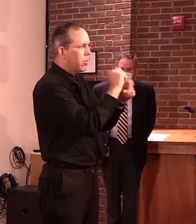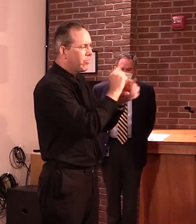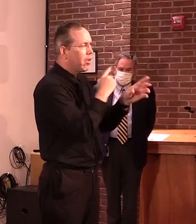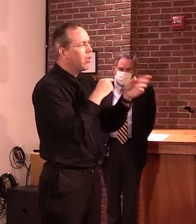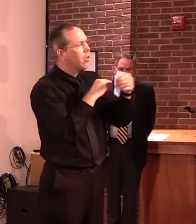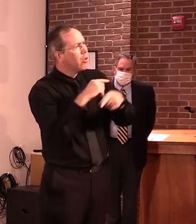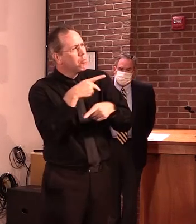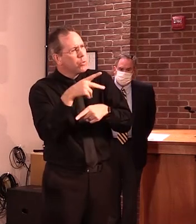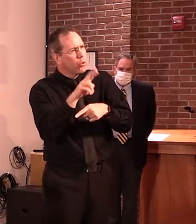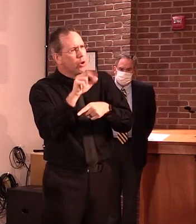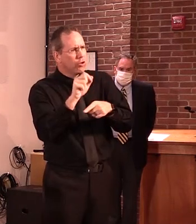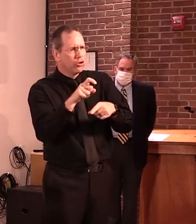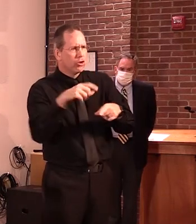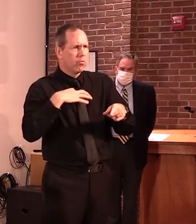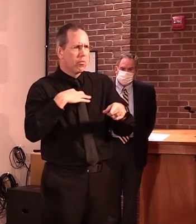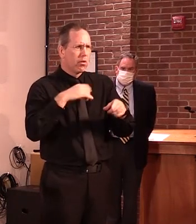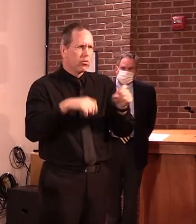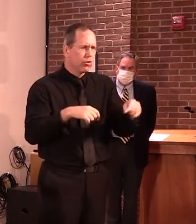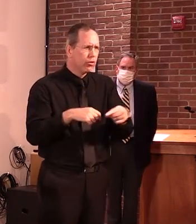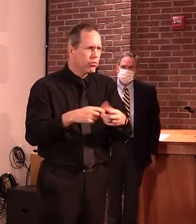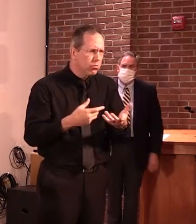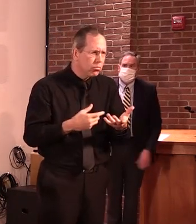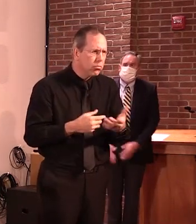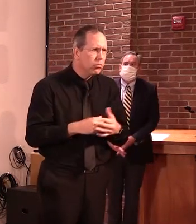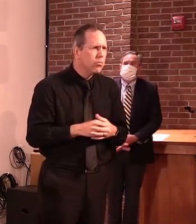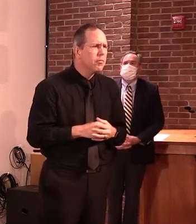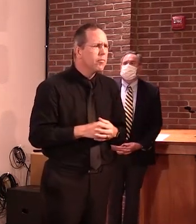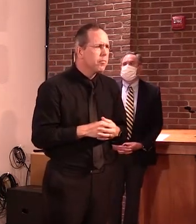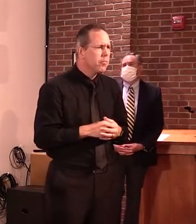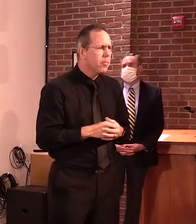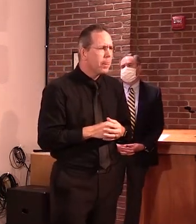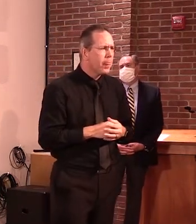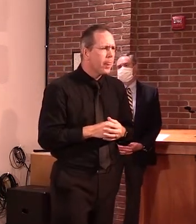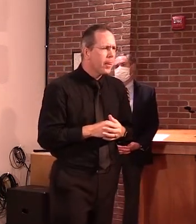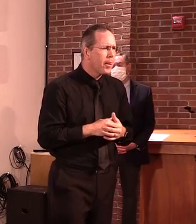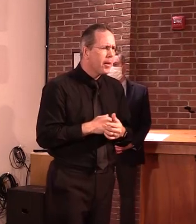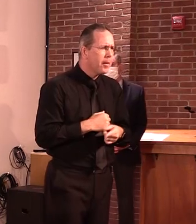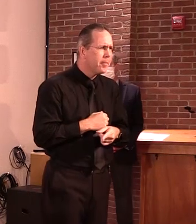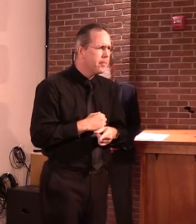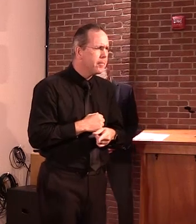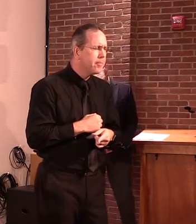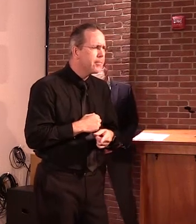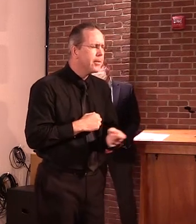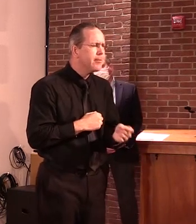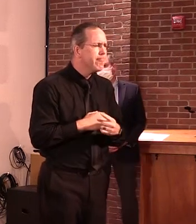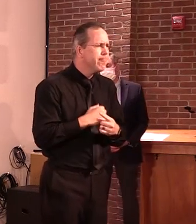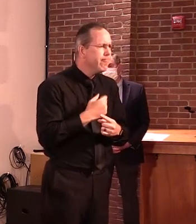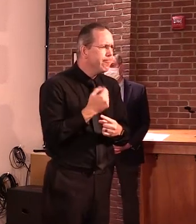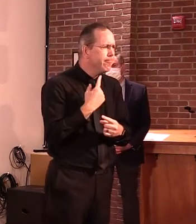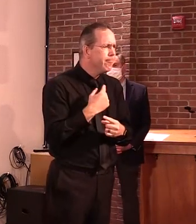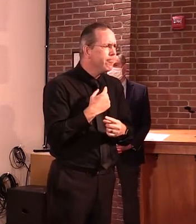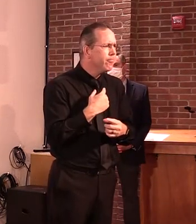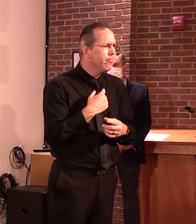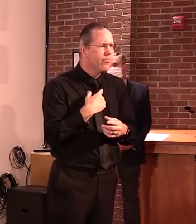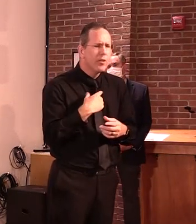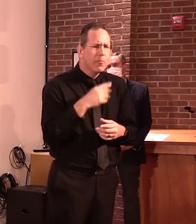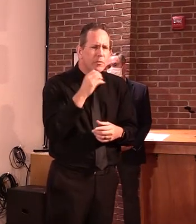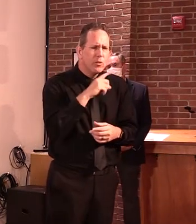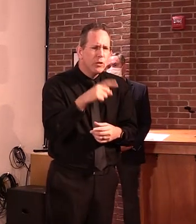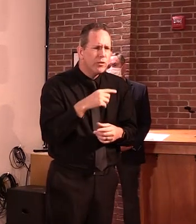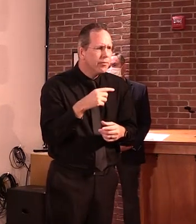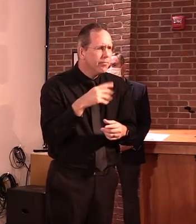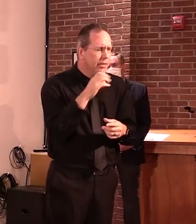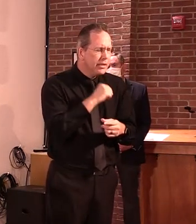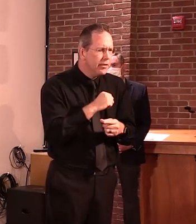I didn't catch the entire question, Governor. It's about some of the support staff in the schools. Initially, there